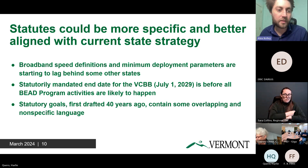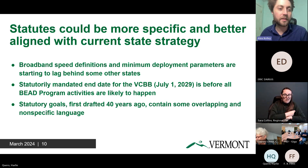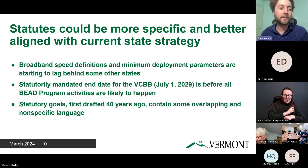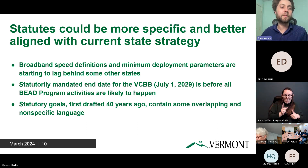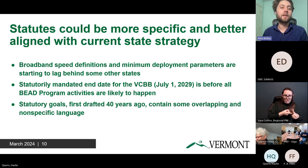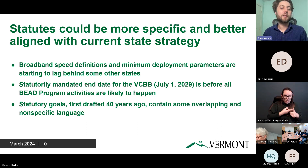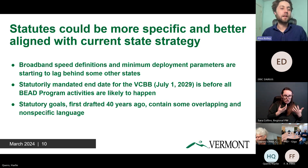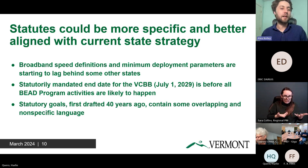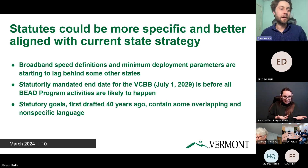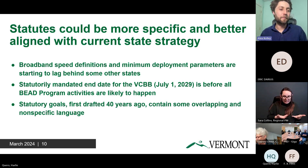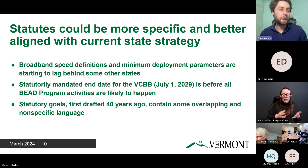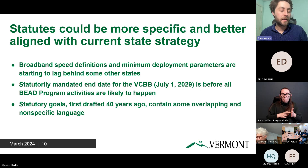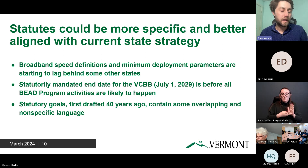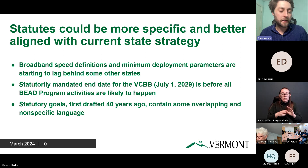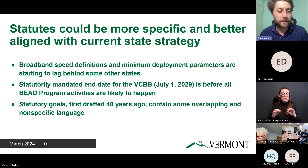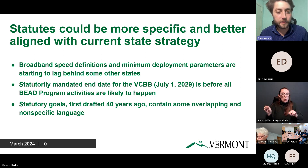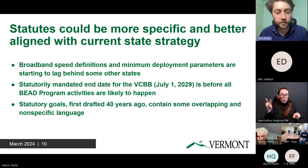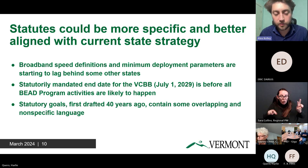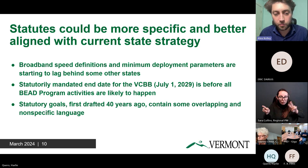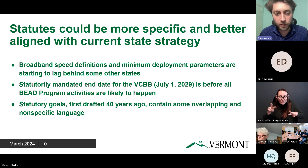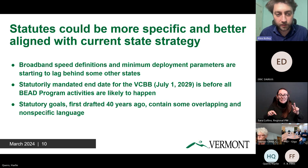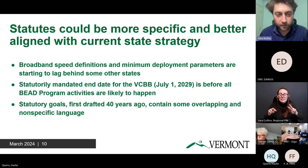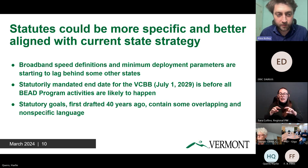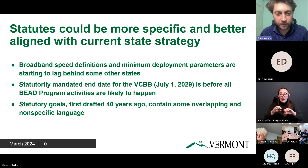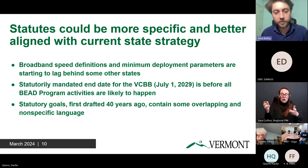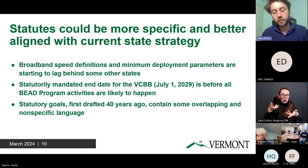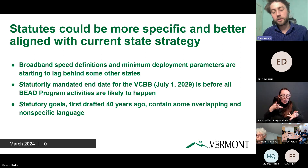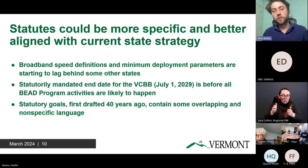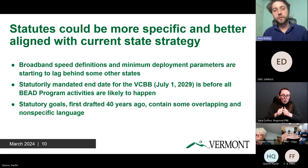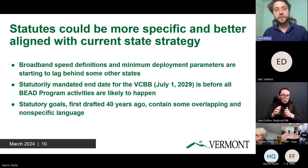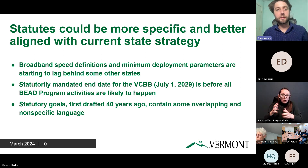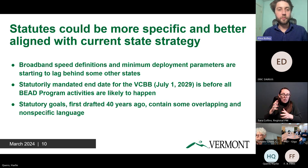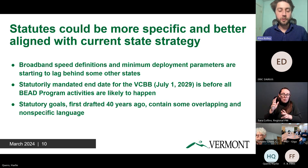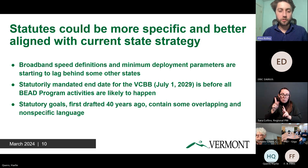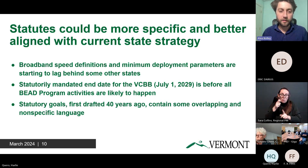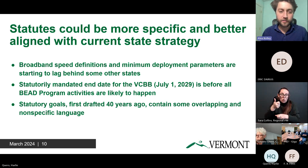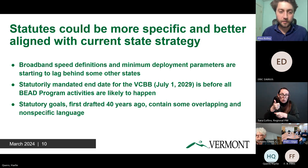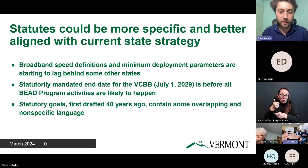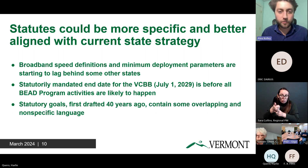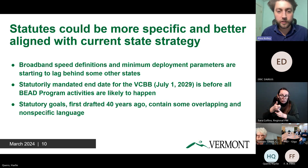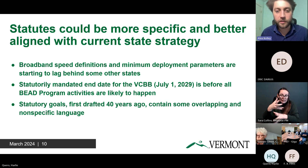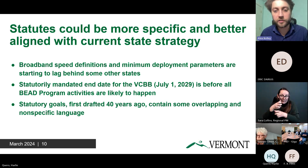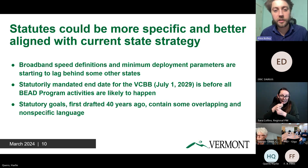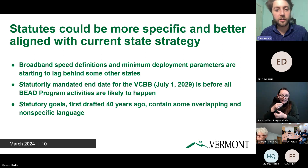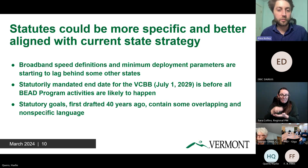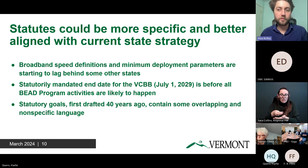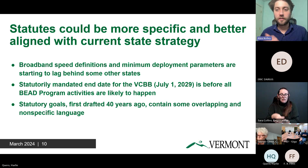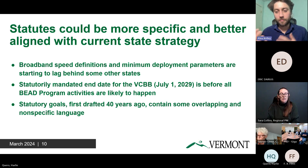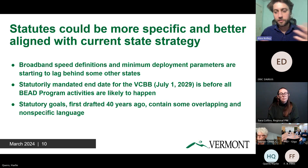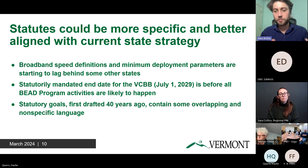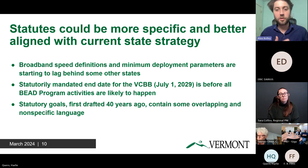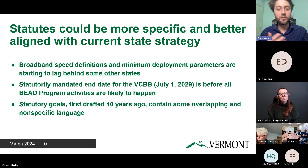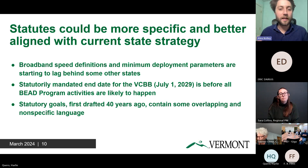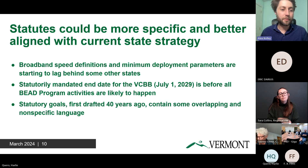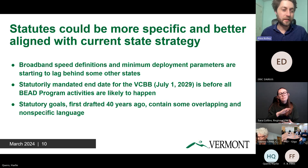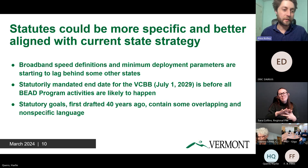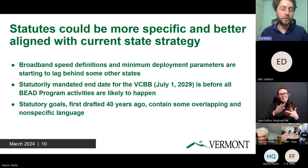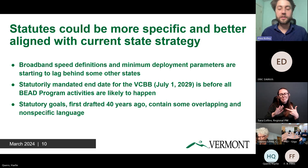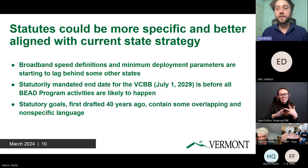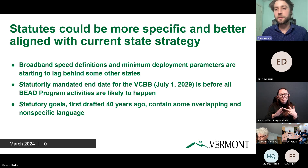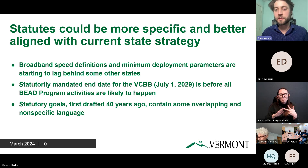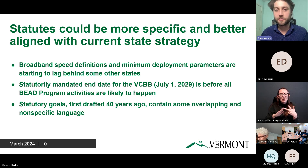BEAD funding. And then just broadly, the statutory goals, some of which were drafted about 40 years ago, have some